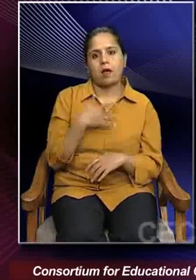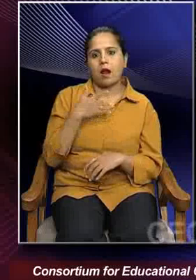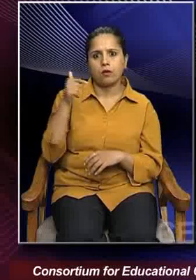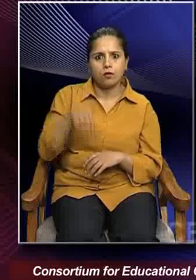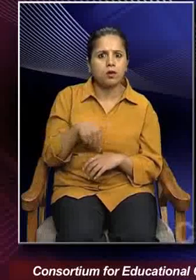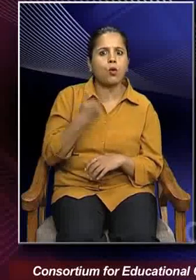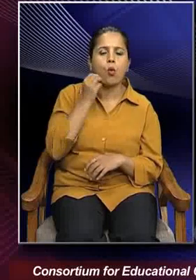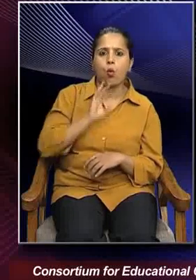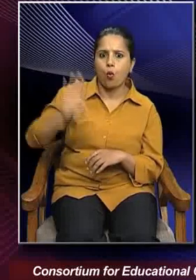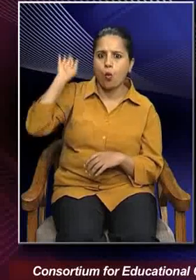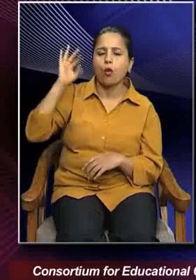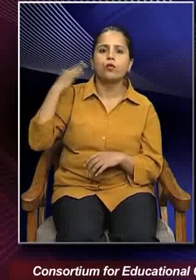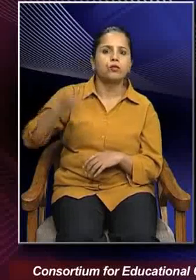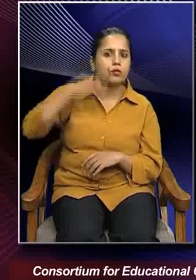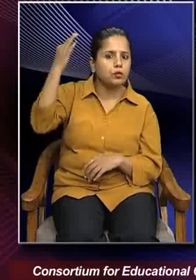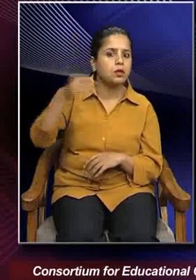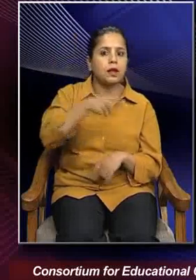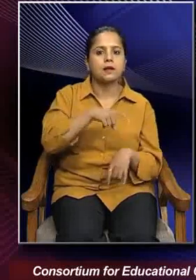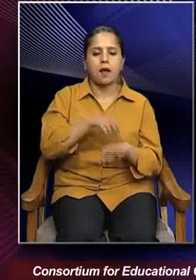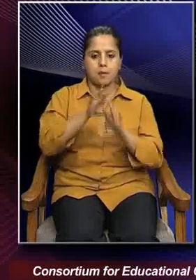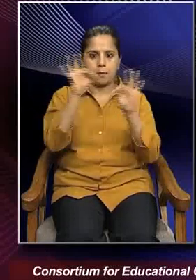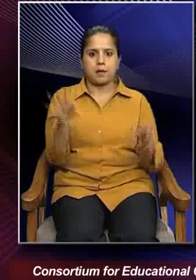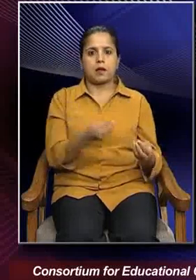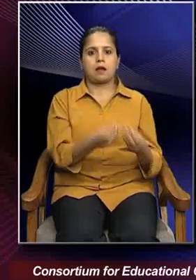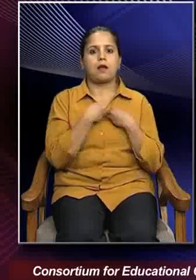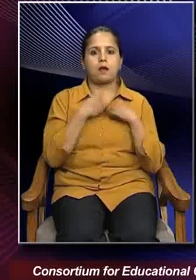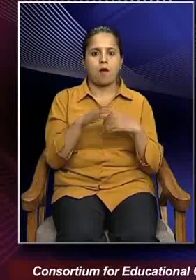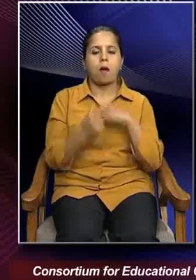the framework within which events occur,